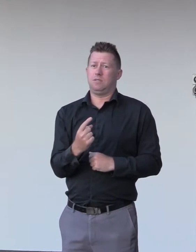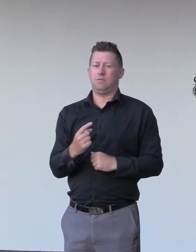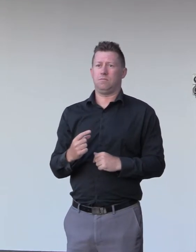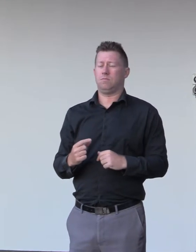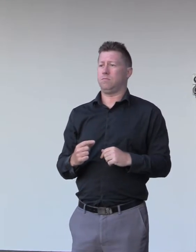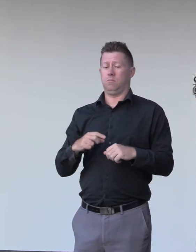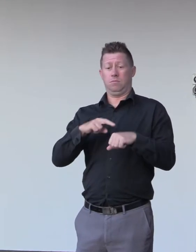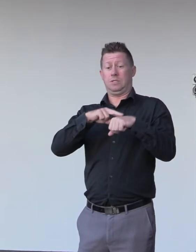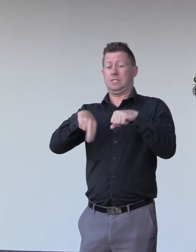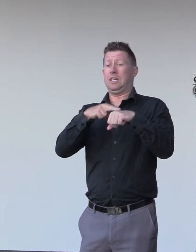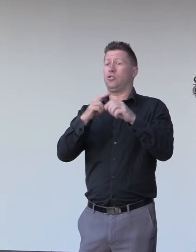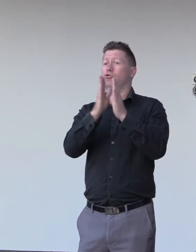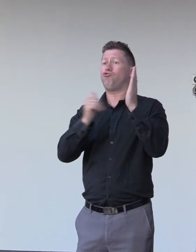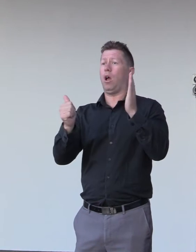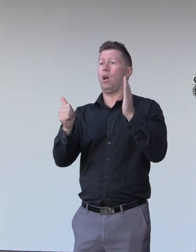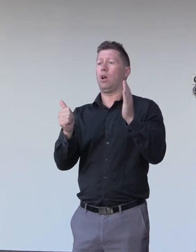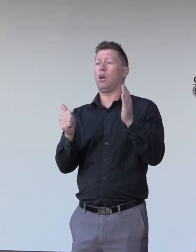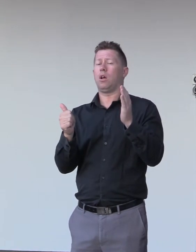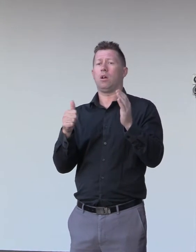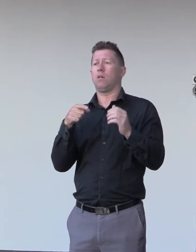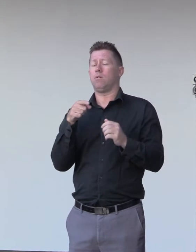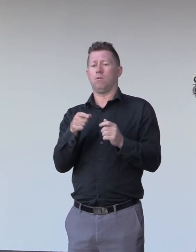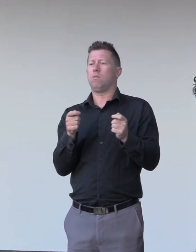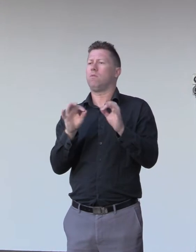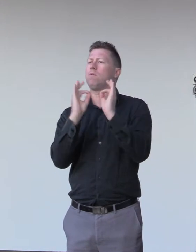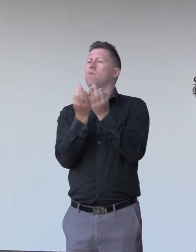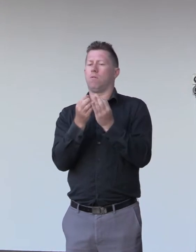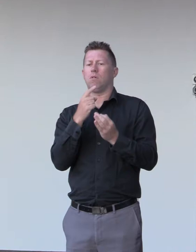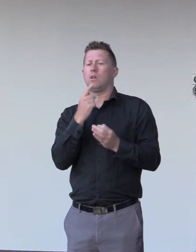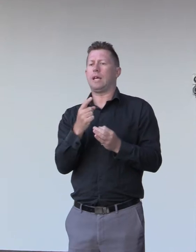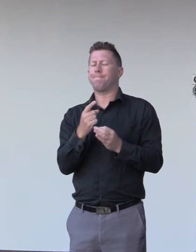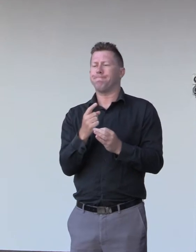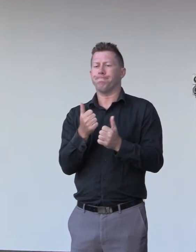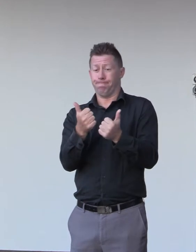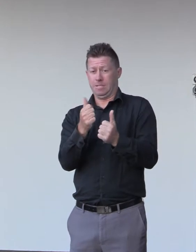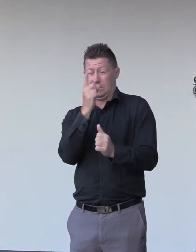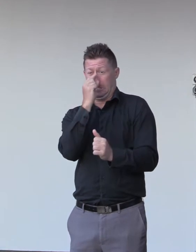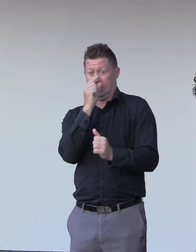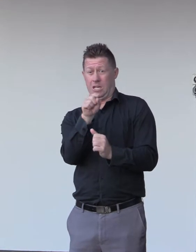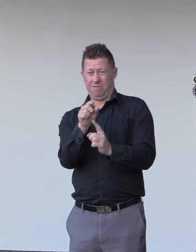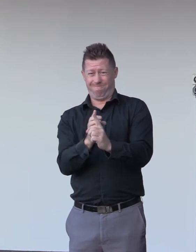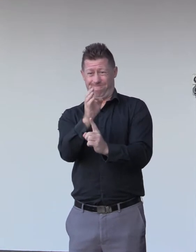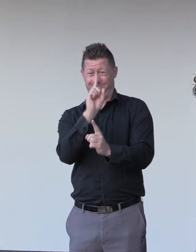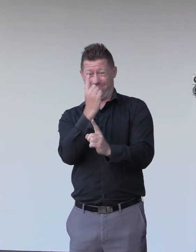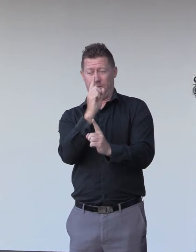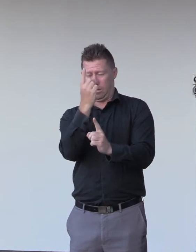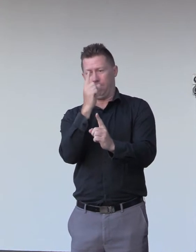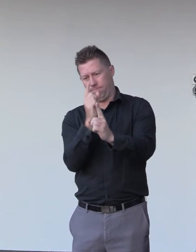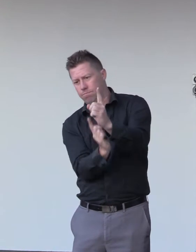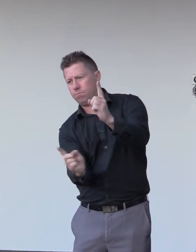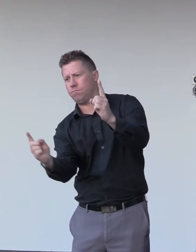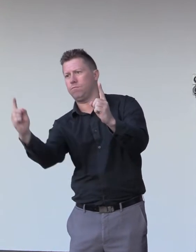Heavy Regulator gazette and approve a new alternate heavy vehicle route through New South